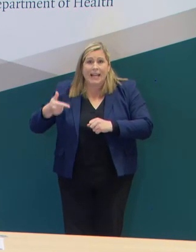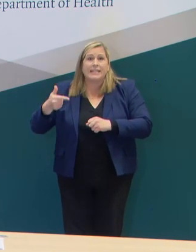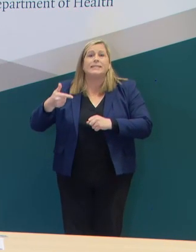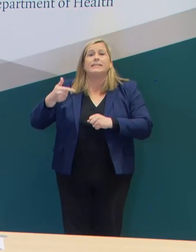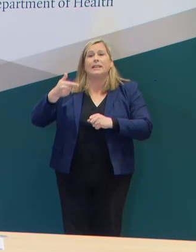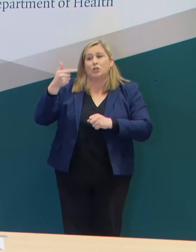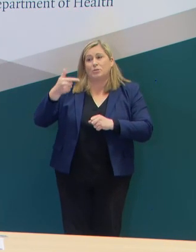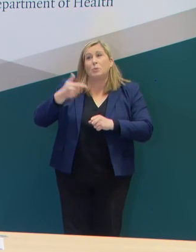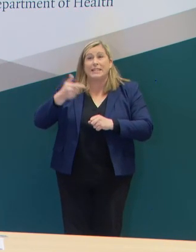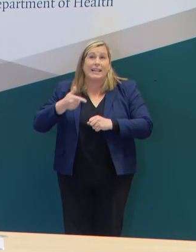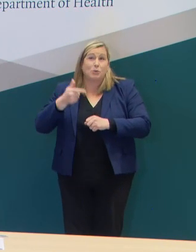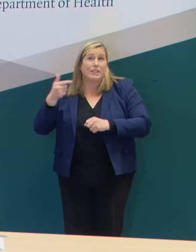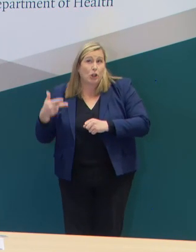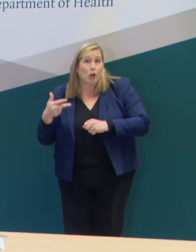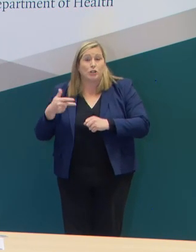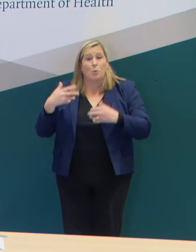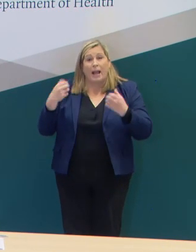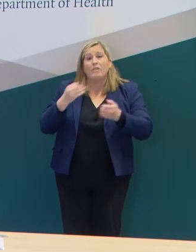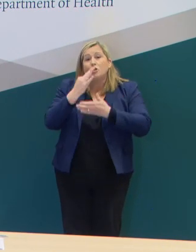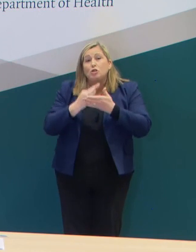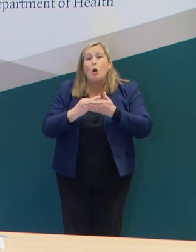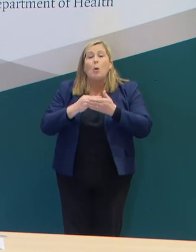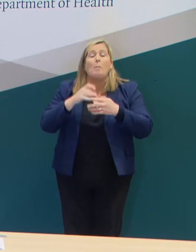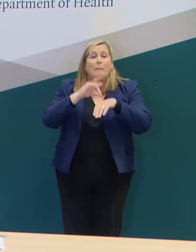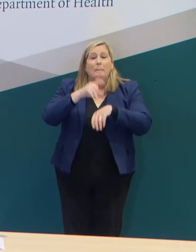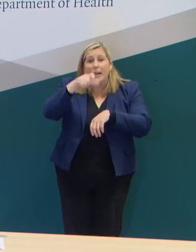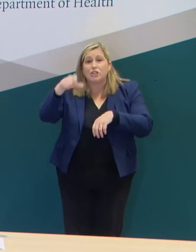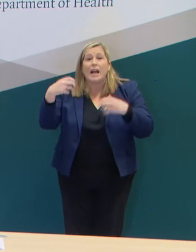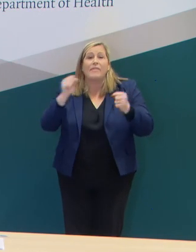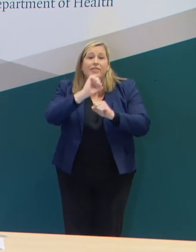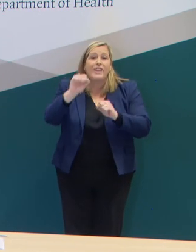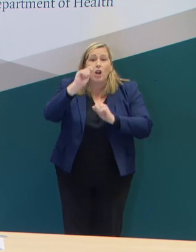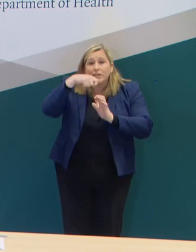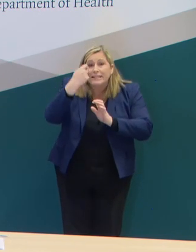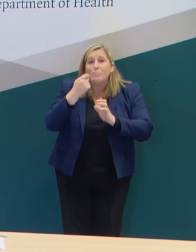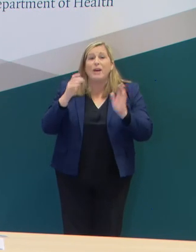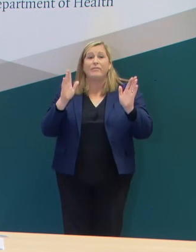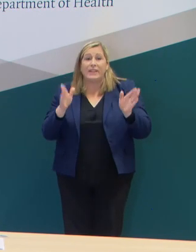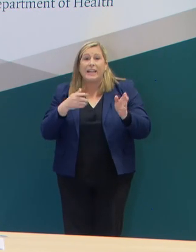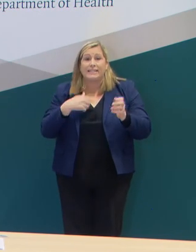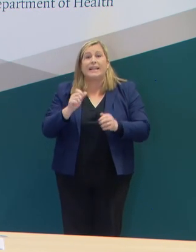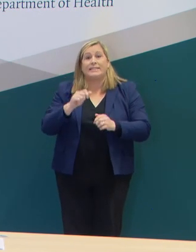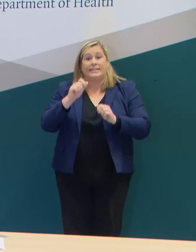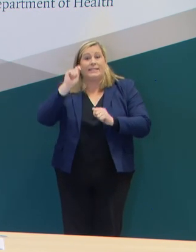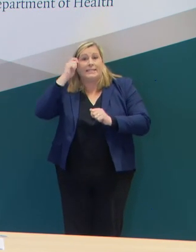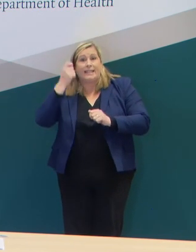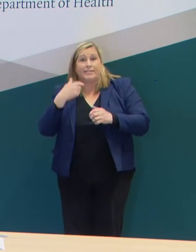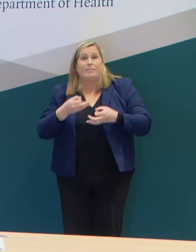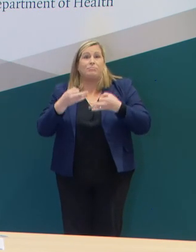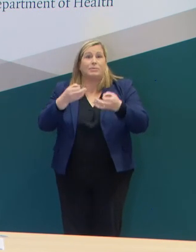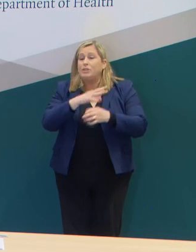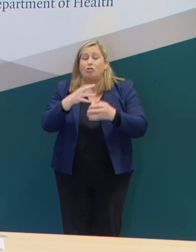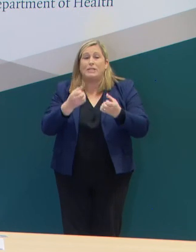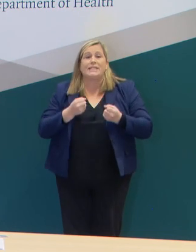the 23rd. So there would be a number of patients who have had their samples taken, but then have not yet been tested and have not received